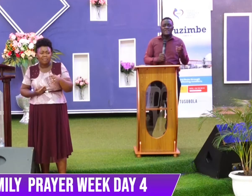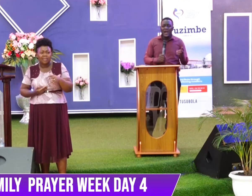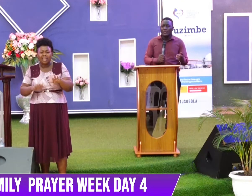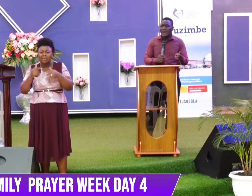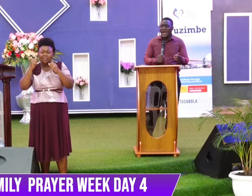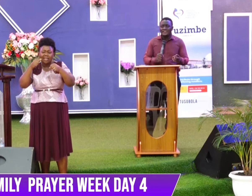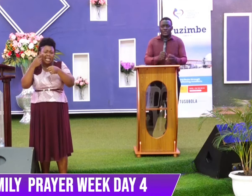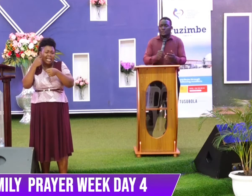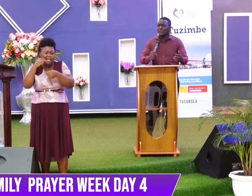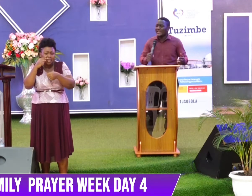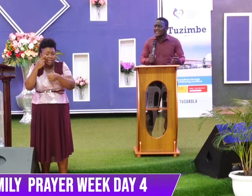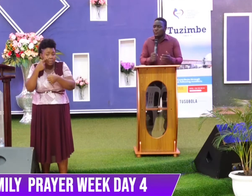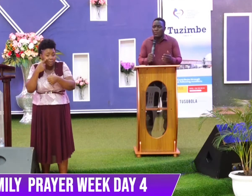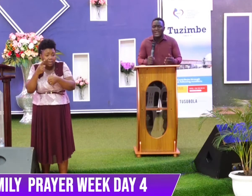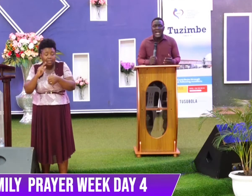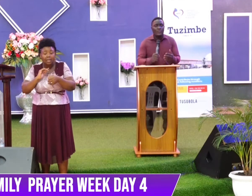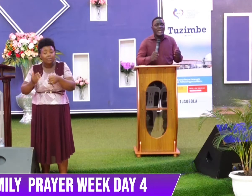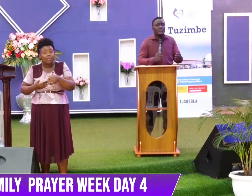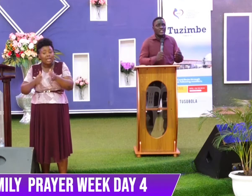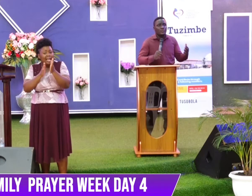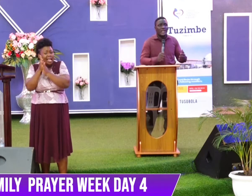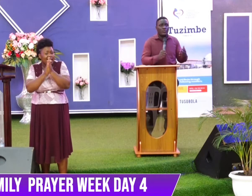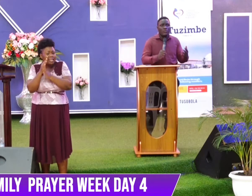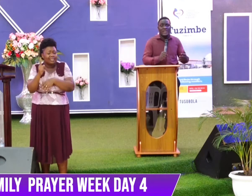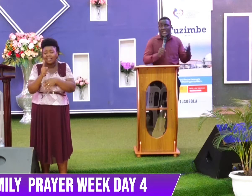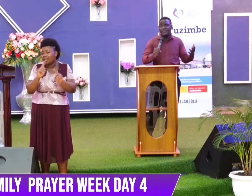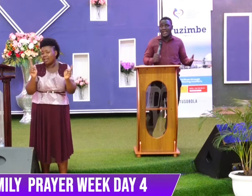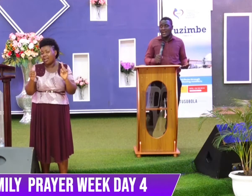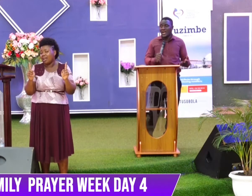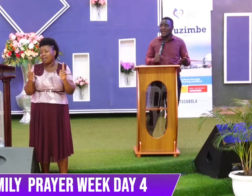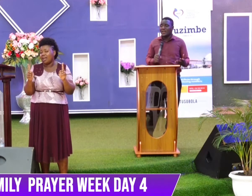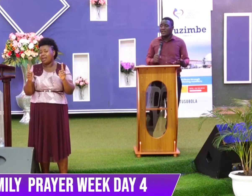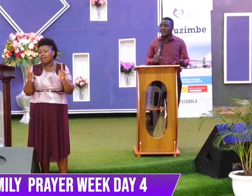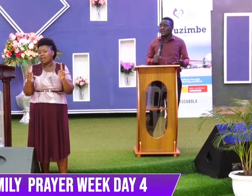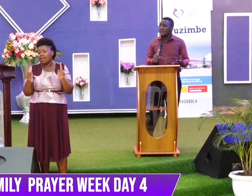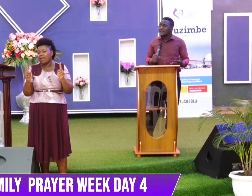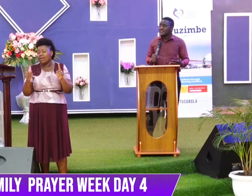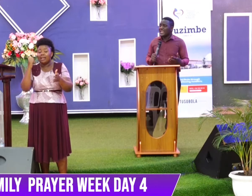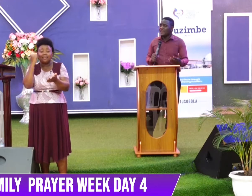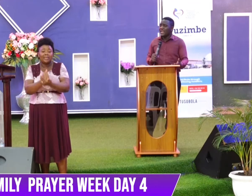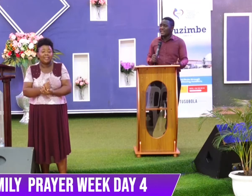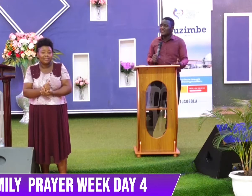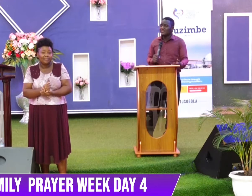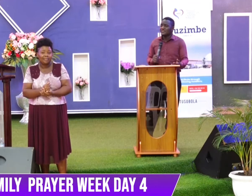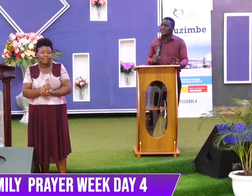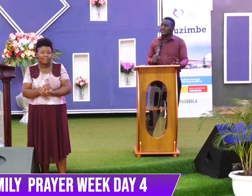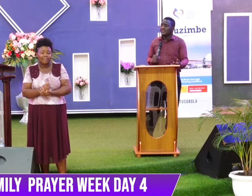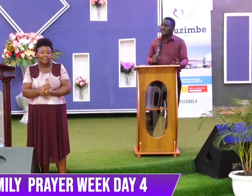made a vow with my eyes not to look at any woman. How would I really look at a woman and admire her? Say